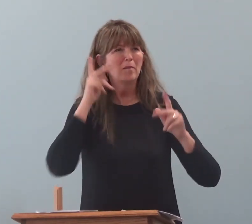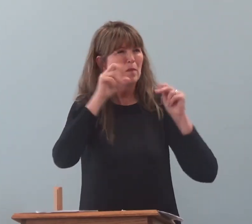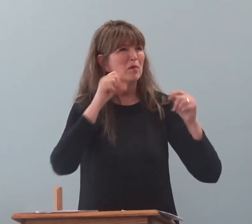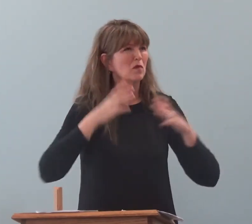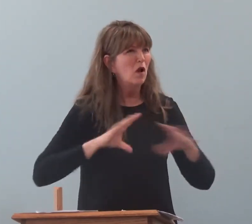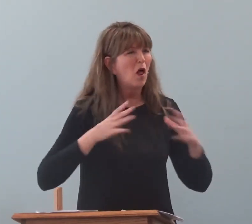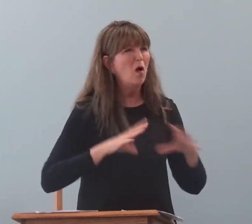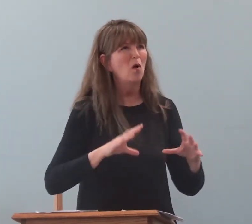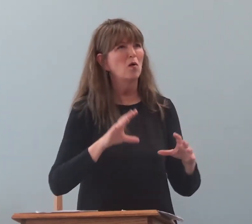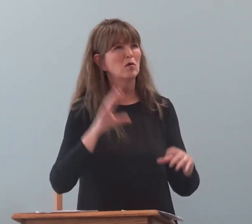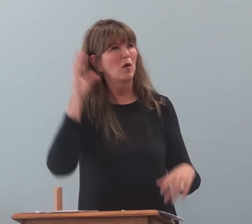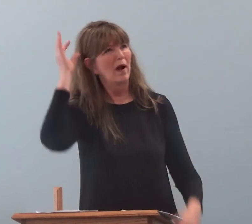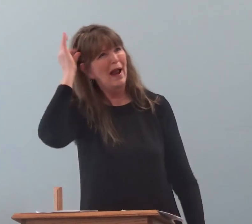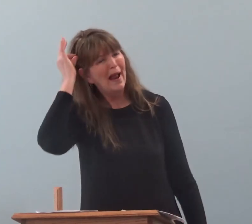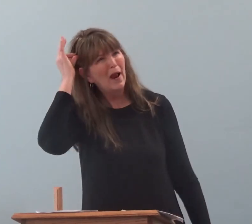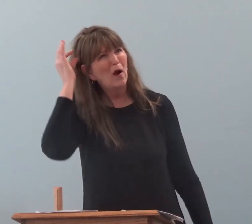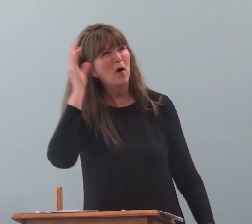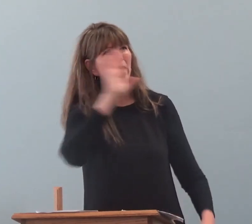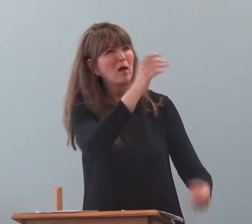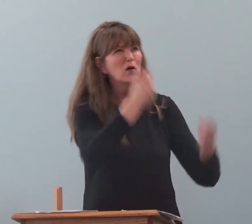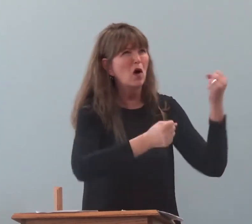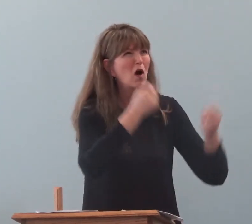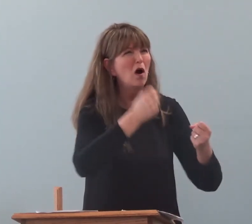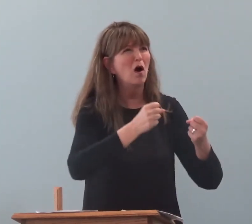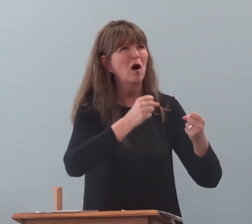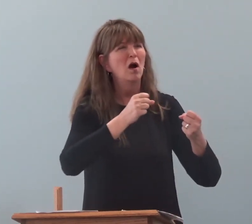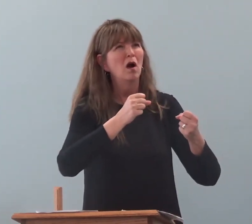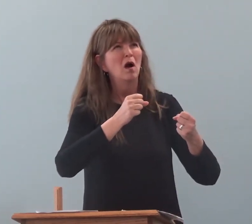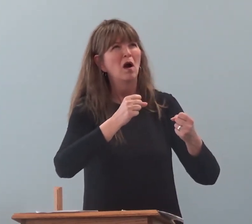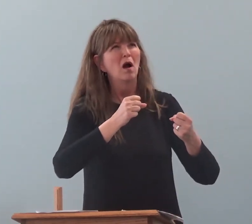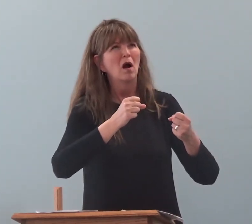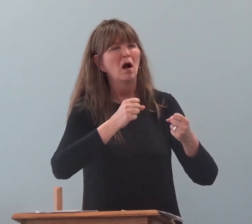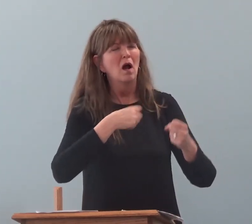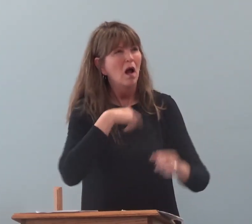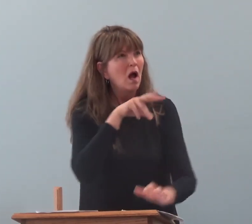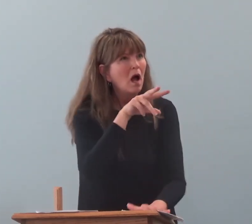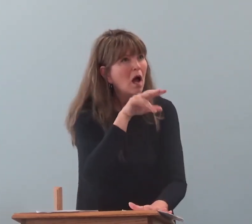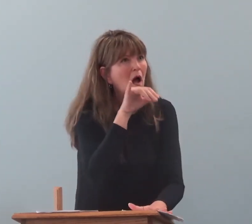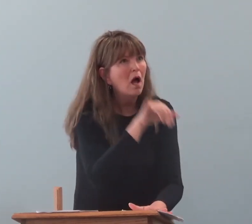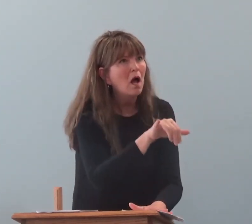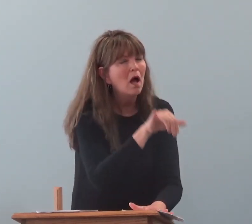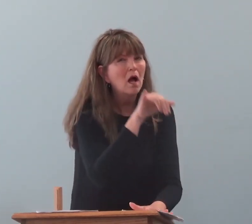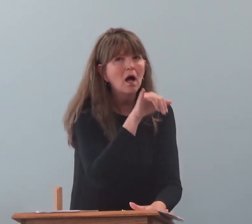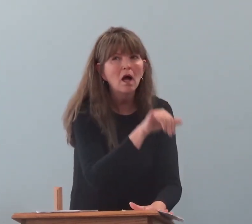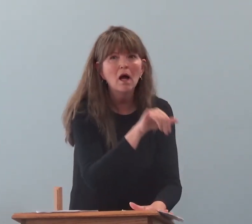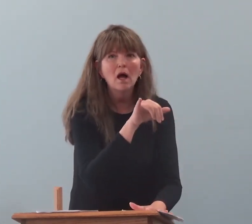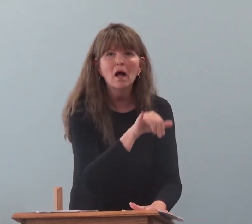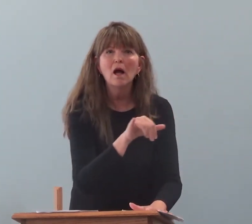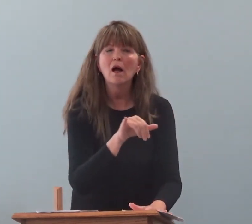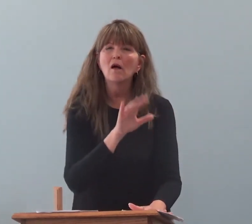about people's clothing, about their hair, about their cars. And when I saw